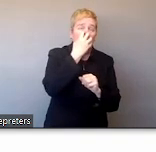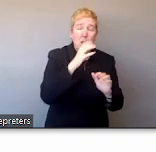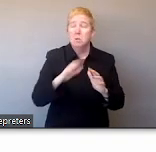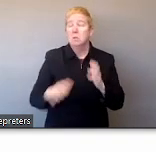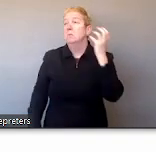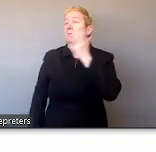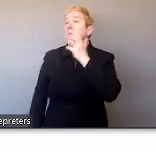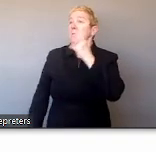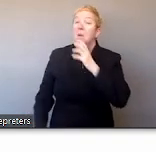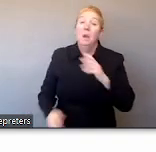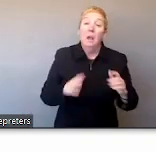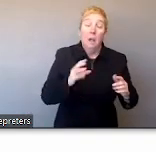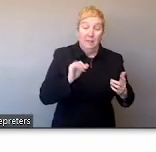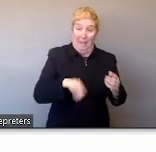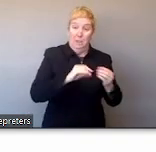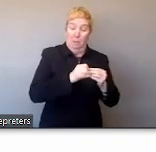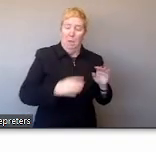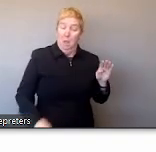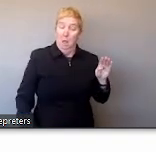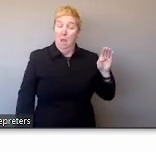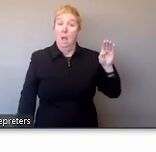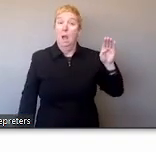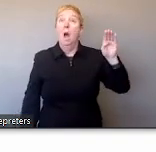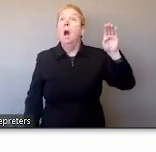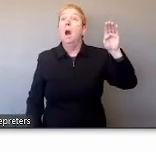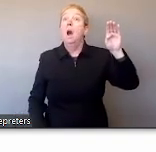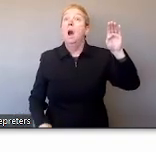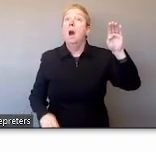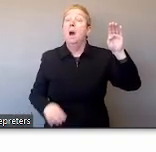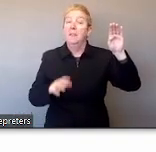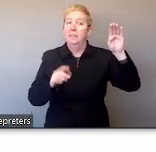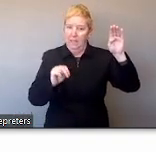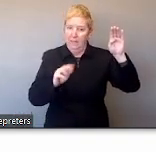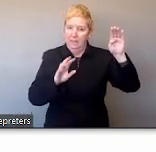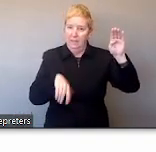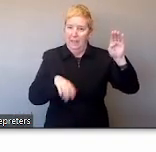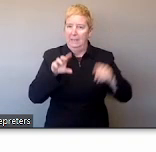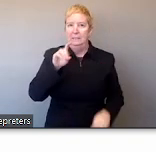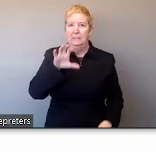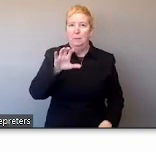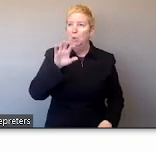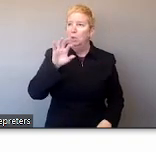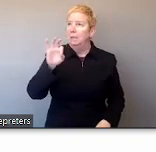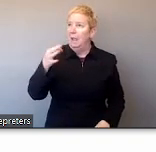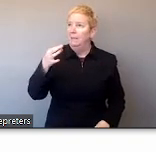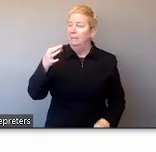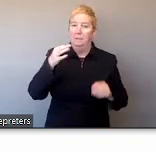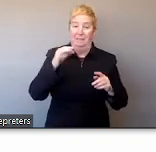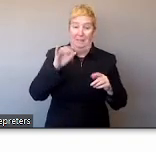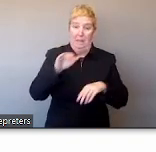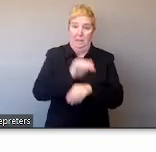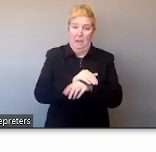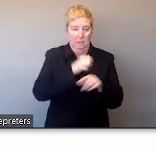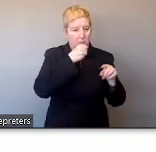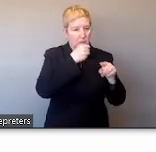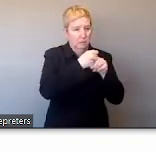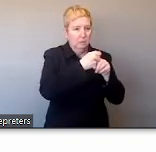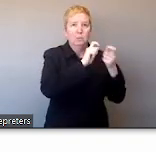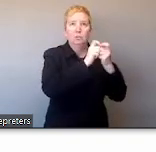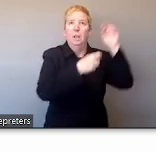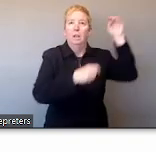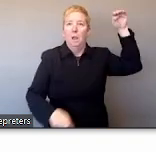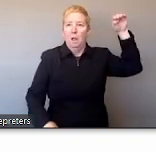still don't completely understand, that night, there was a sudden change in the number of cases and a